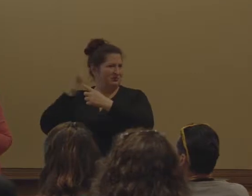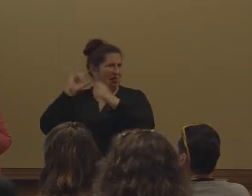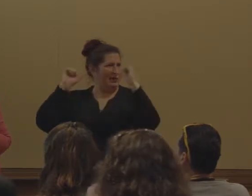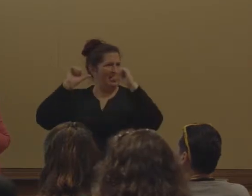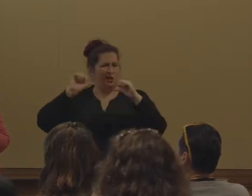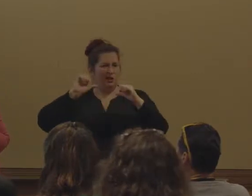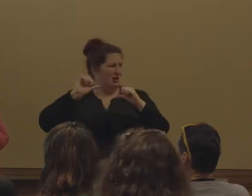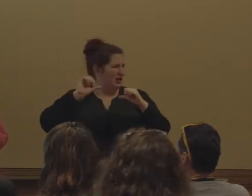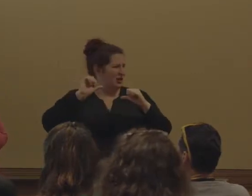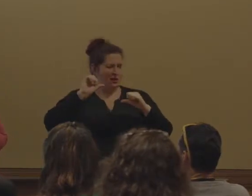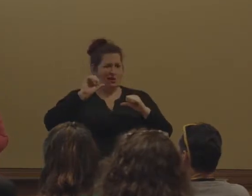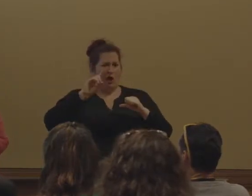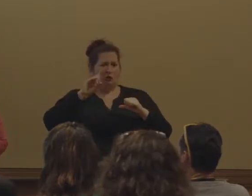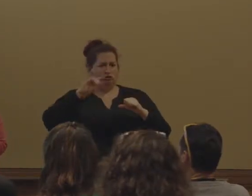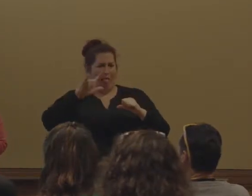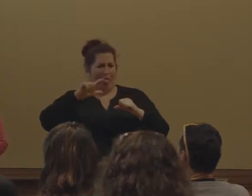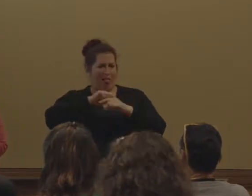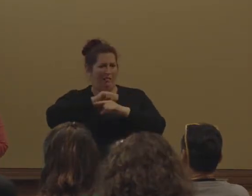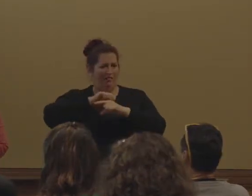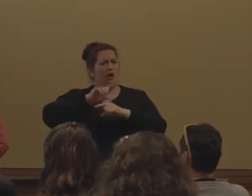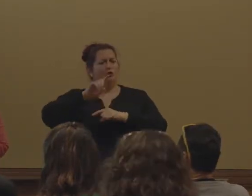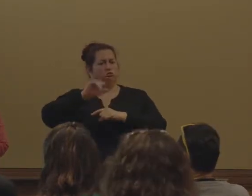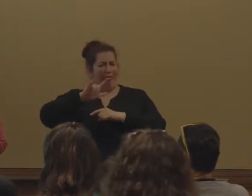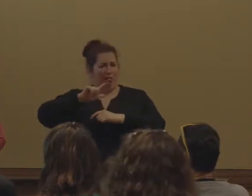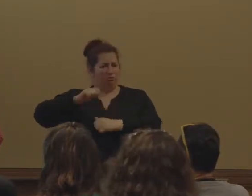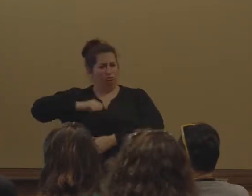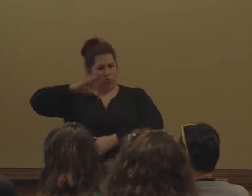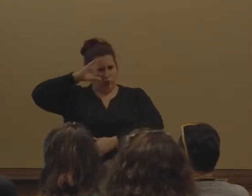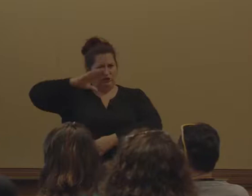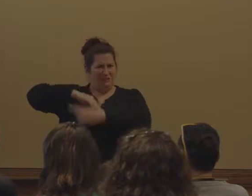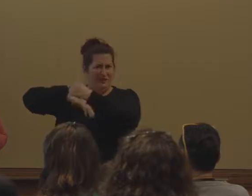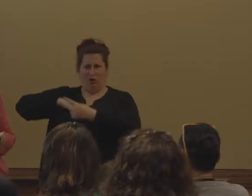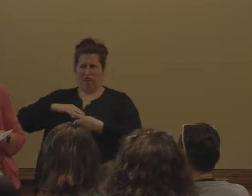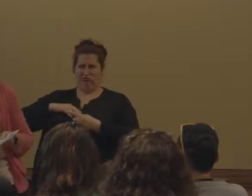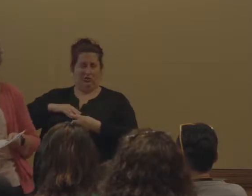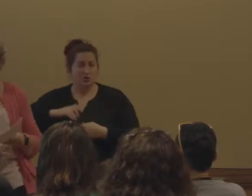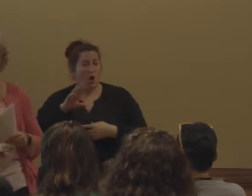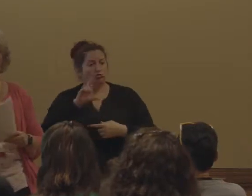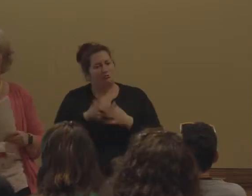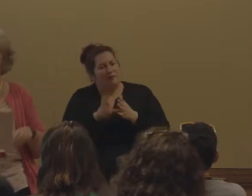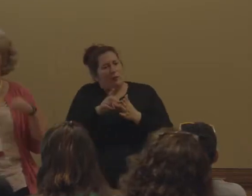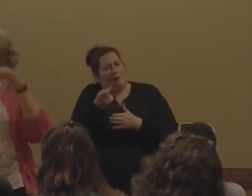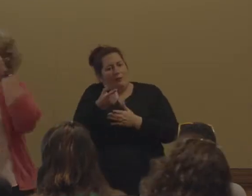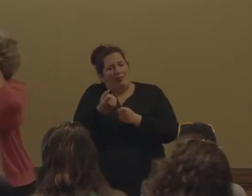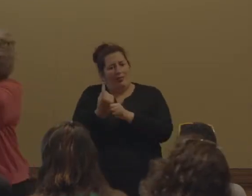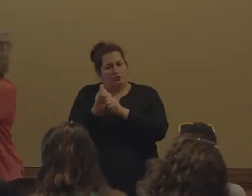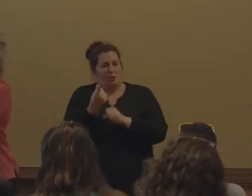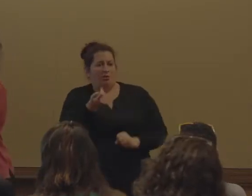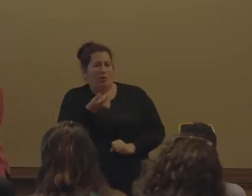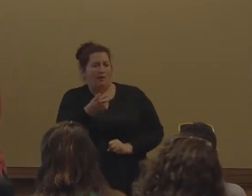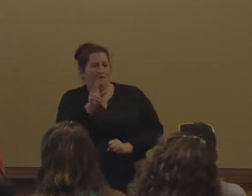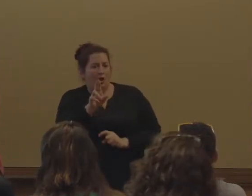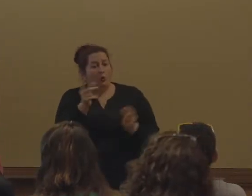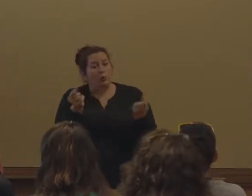Like a drill sergeant over there. Not to talk loud. So just recapping last year a little bit of what voc rehab